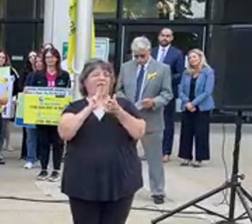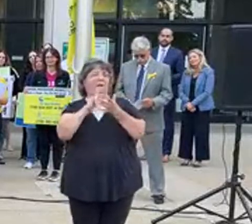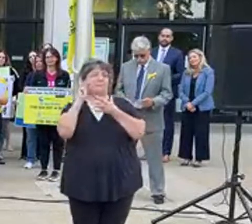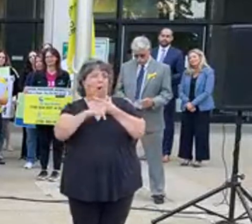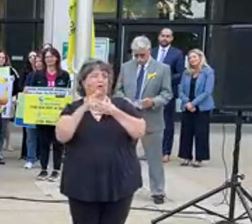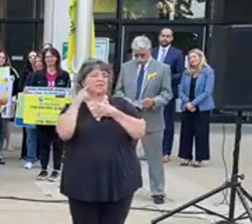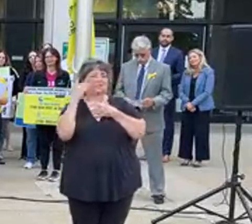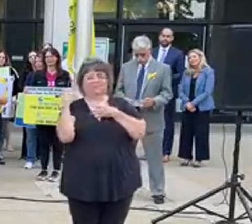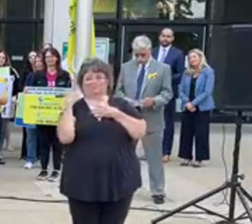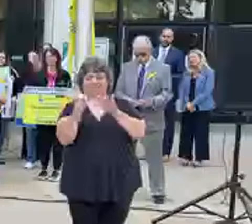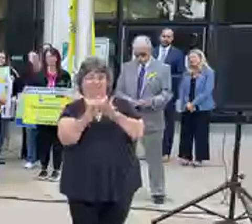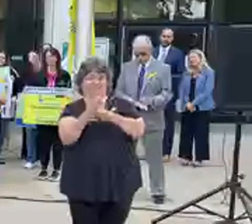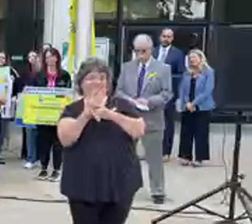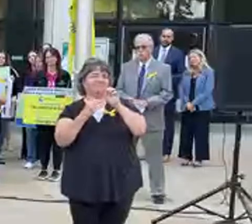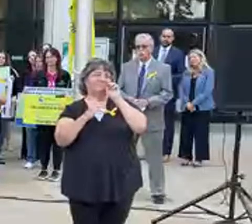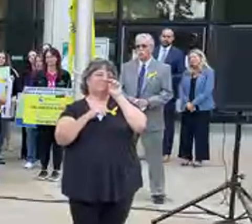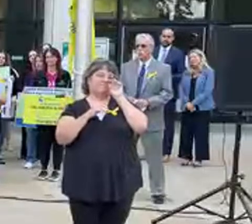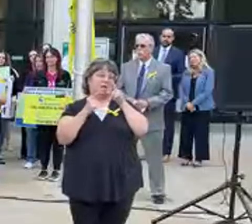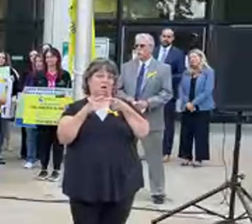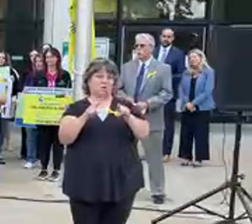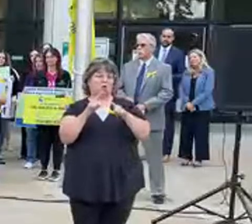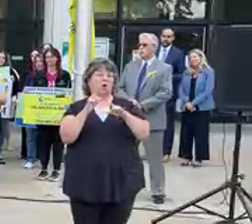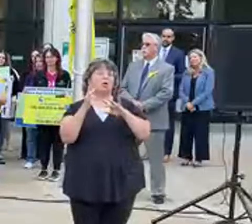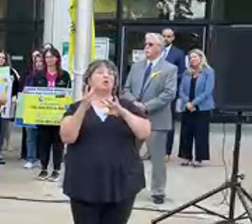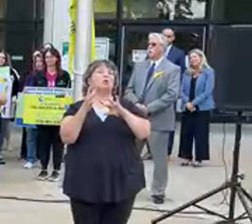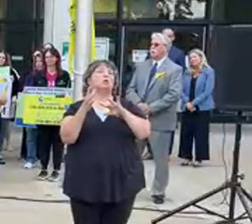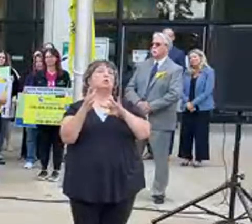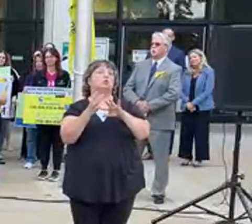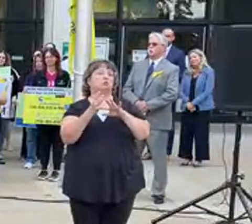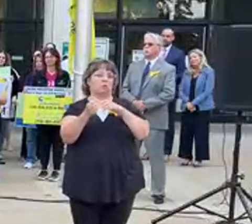project back in the spring during our junior year.